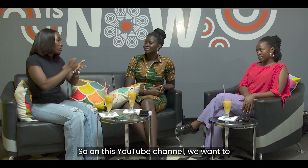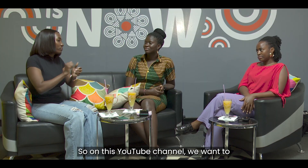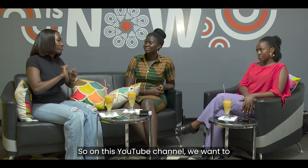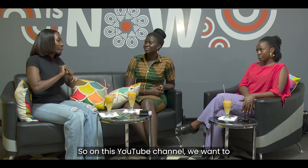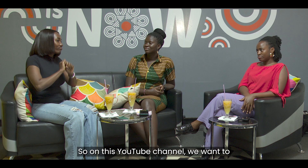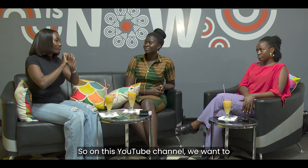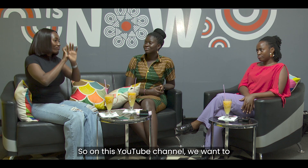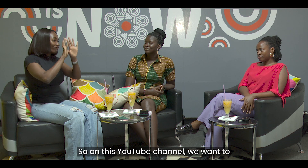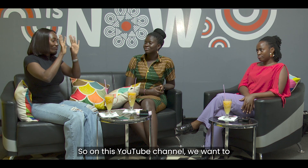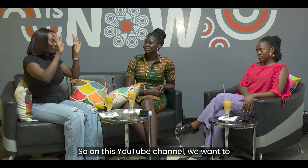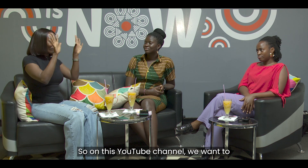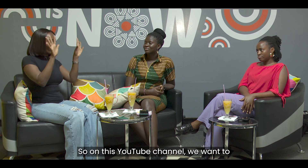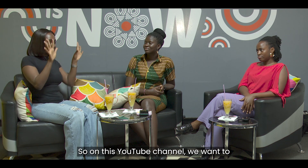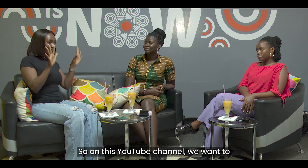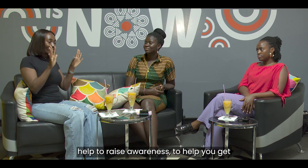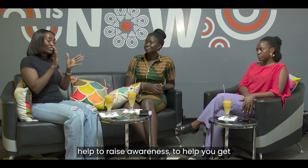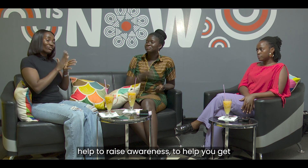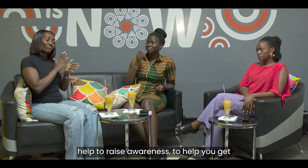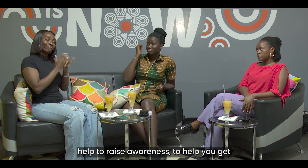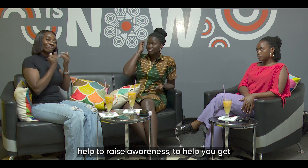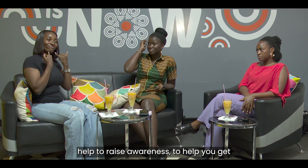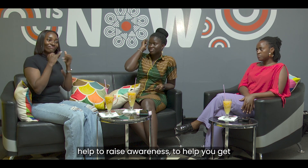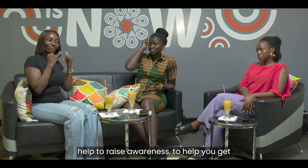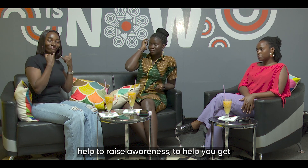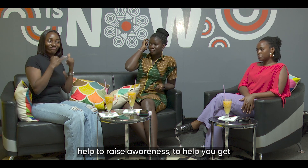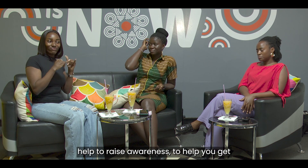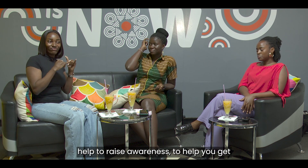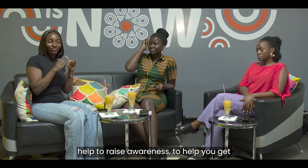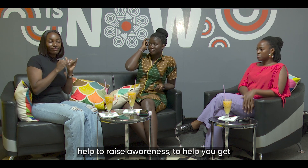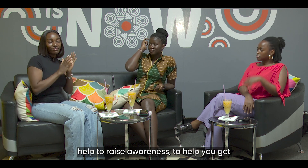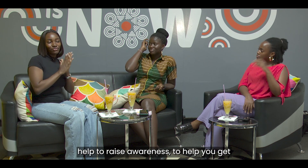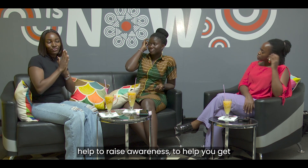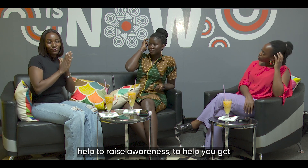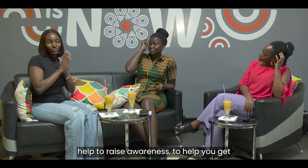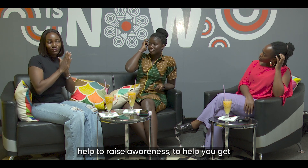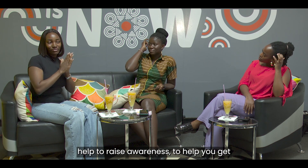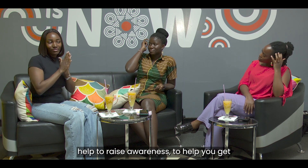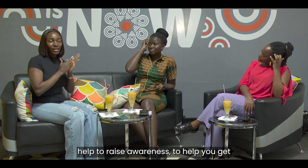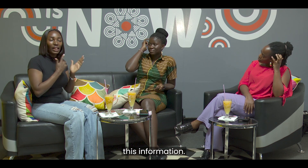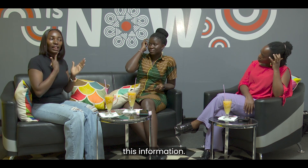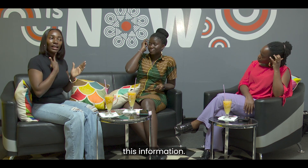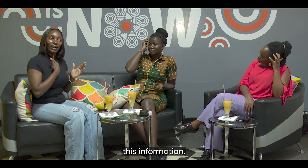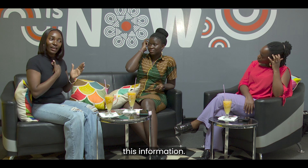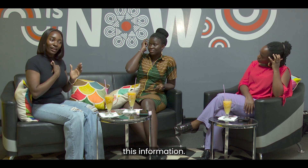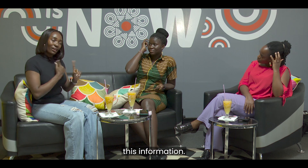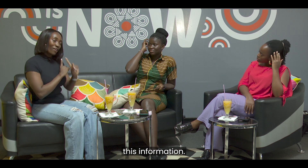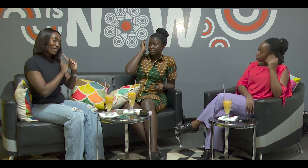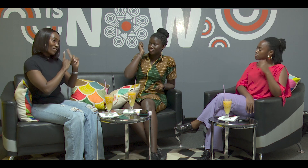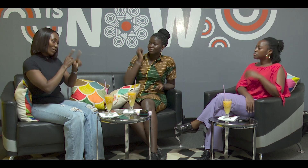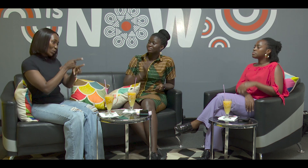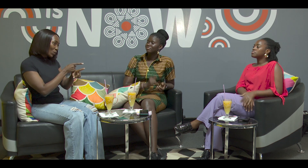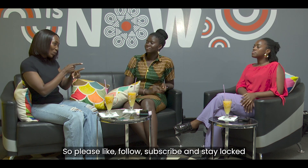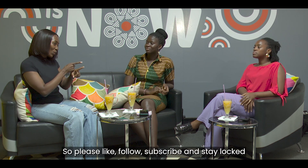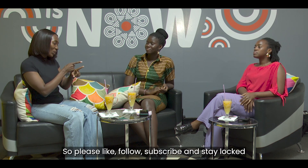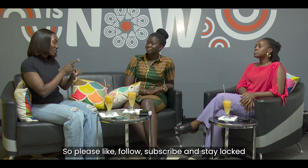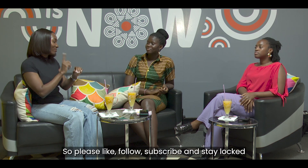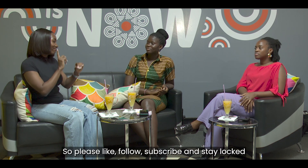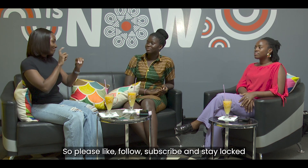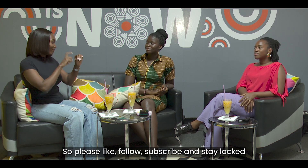YouTube channel, we want to help to raise awareness, to help you get this information. So please